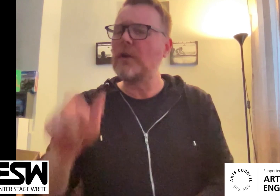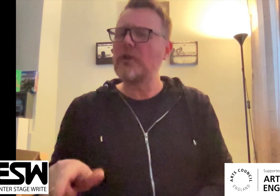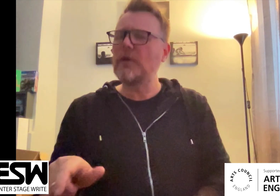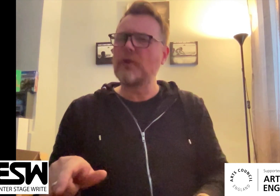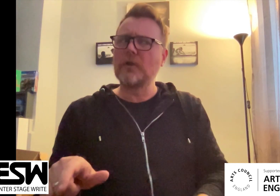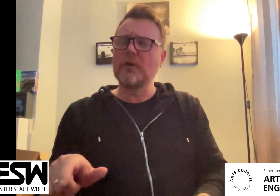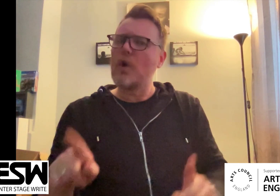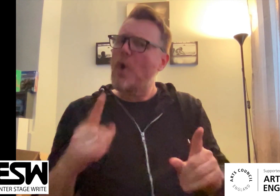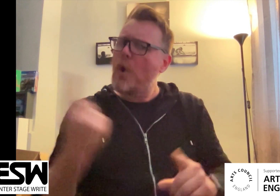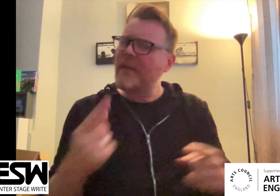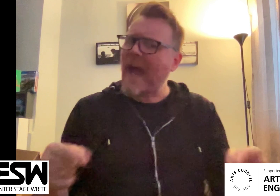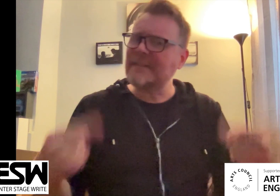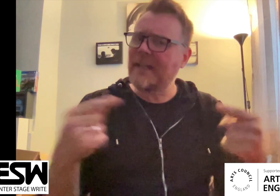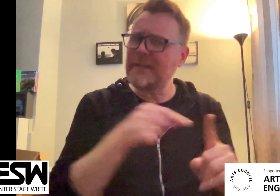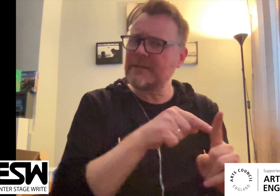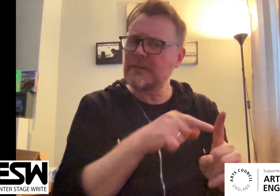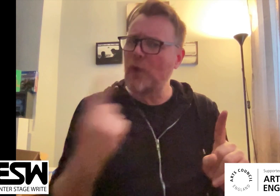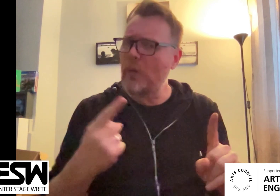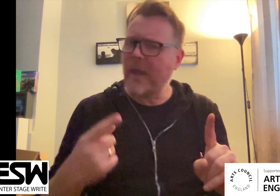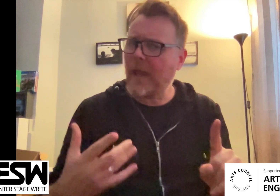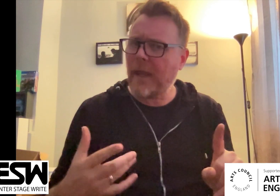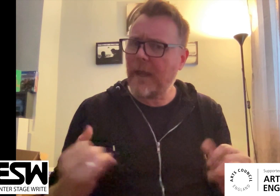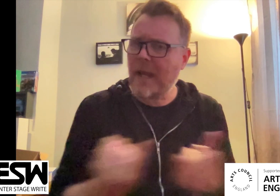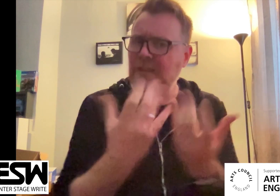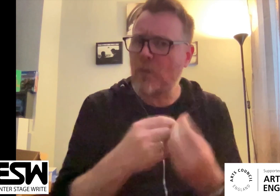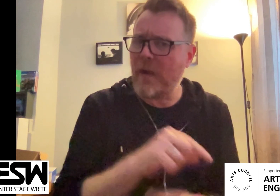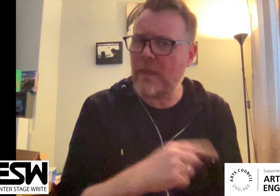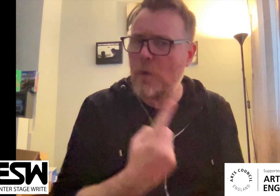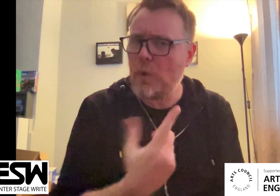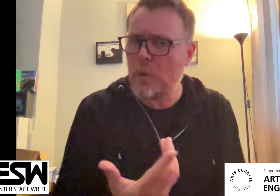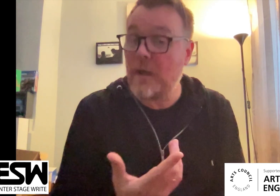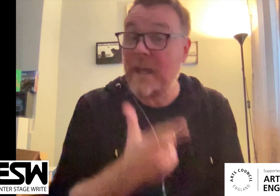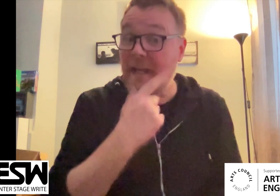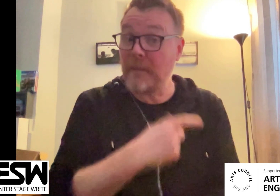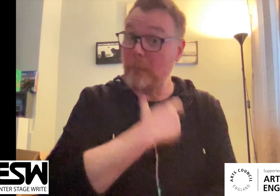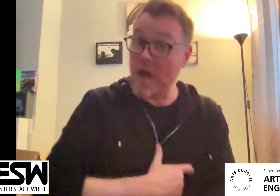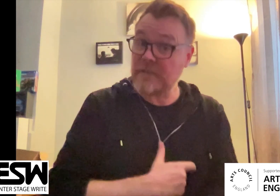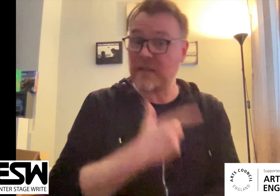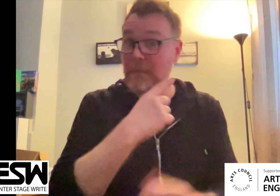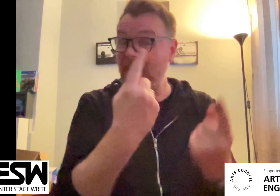understand that by now. Who are your antagonists? Who are they clashing up against?